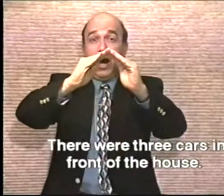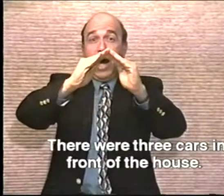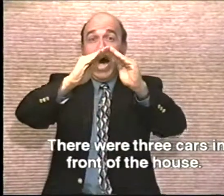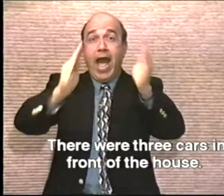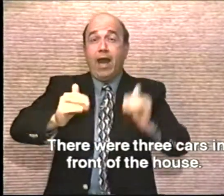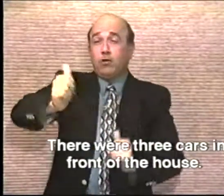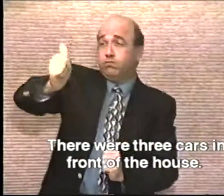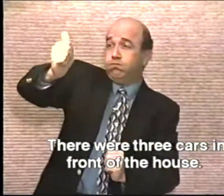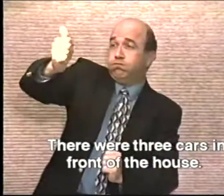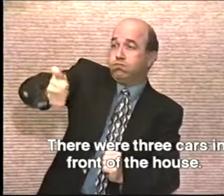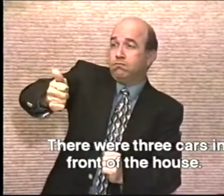house,